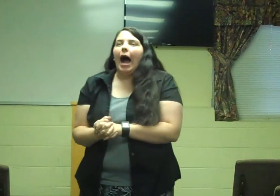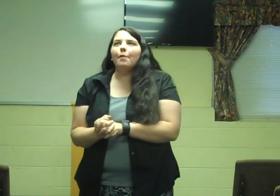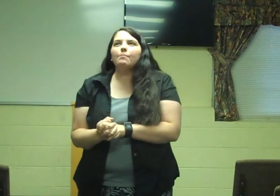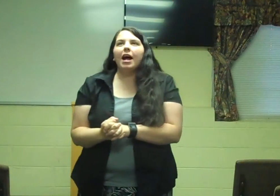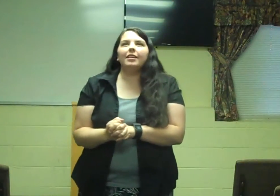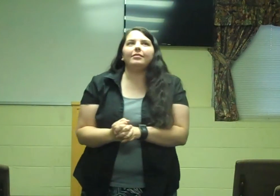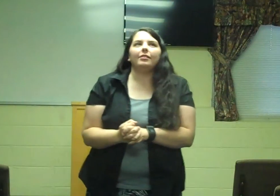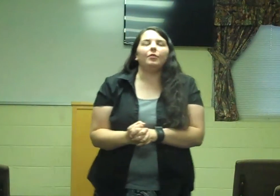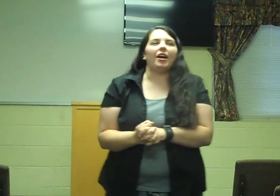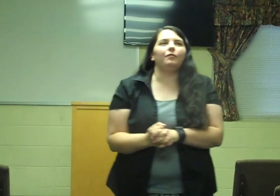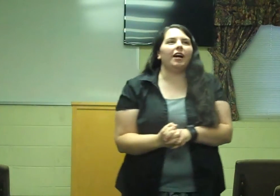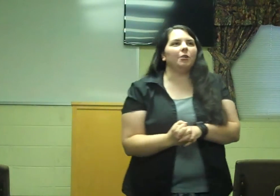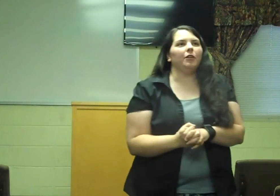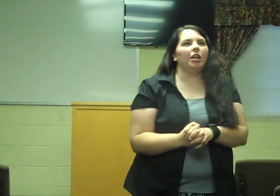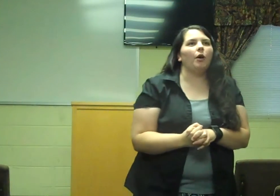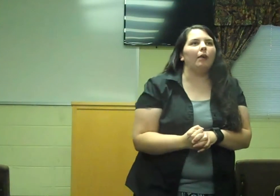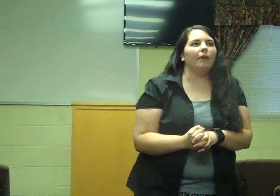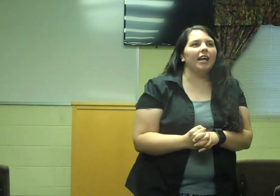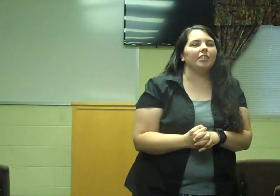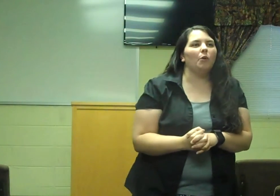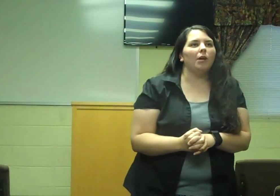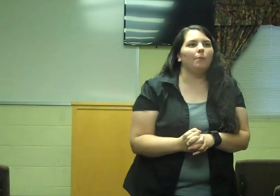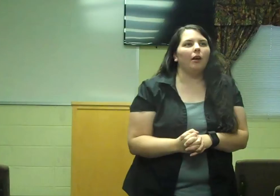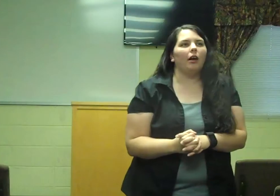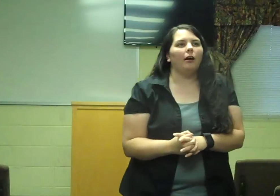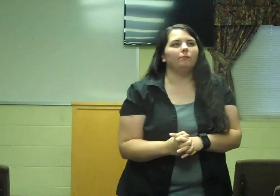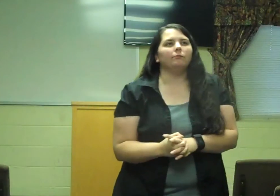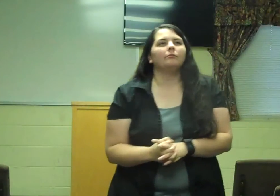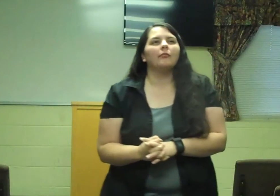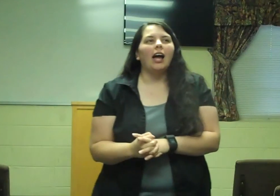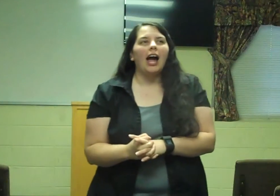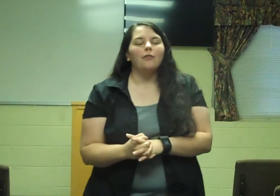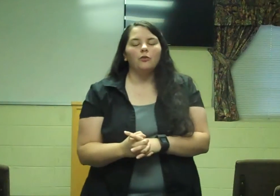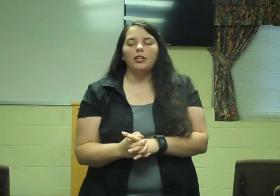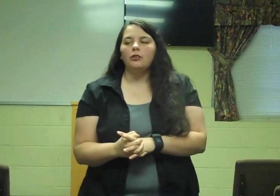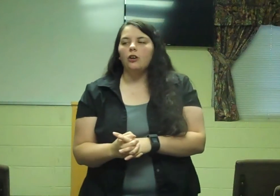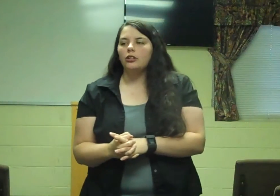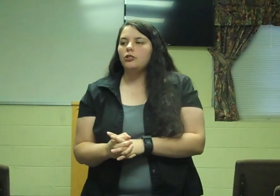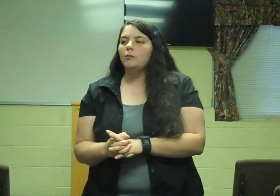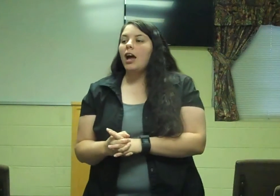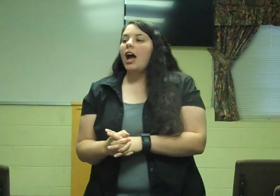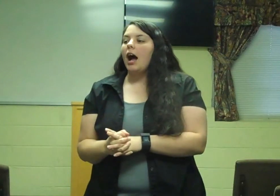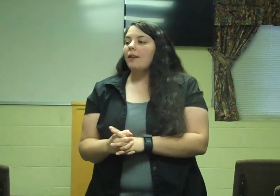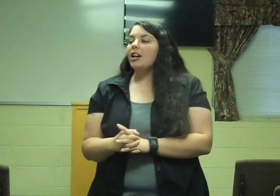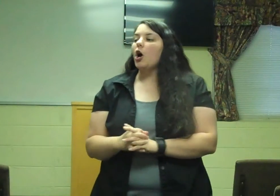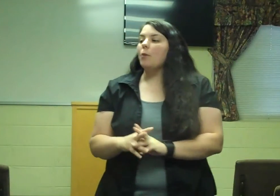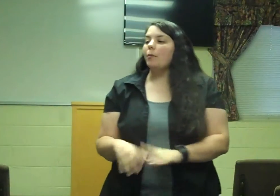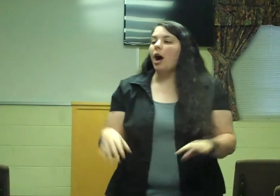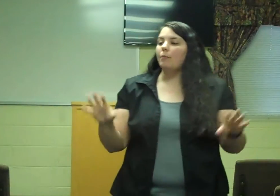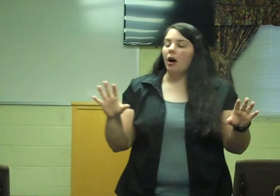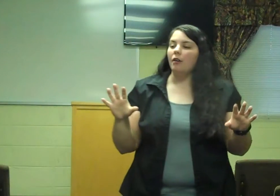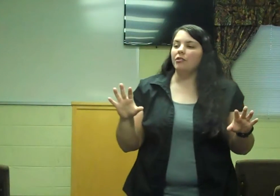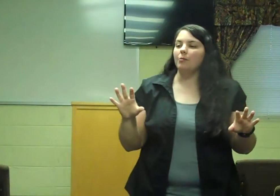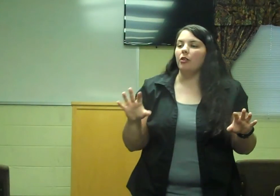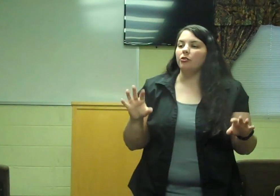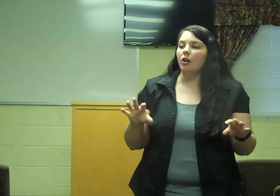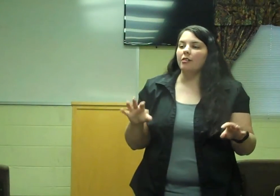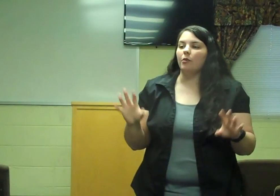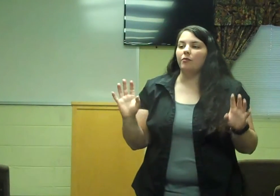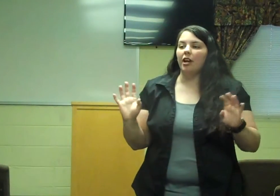I might, if I could find the video, I might open up, I have other videos on YouTube. I might open them up of some other songs that we've done